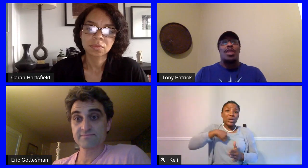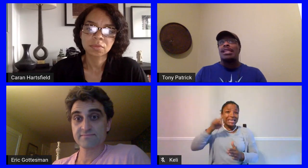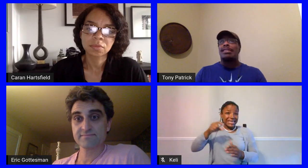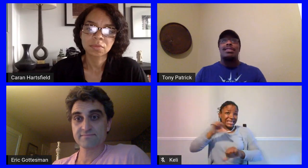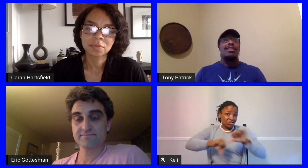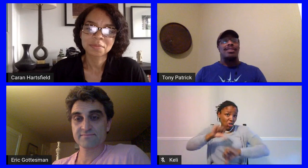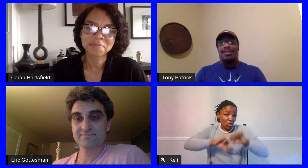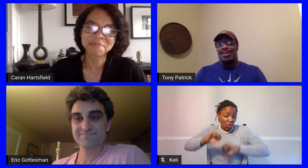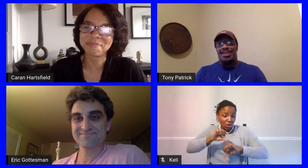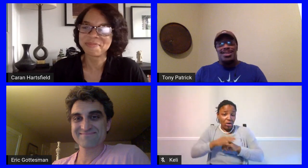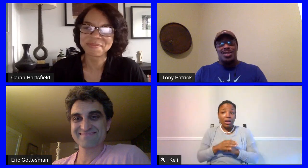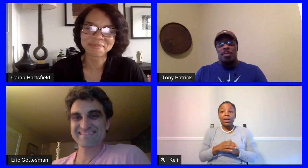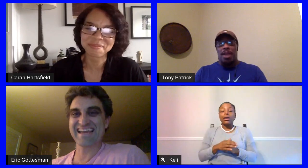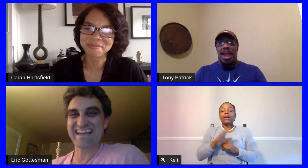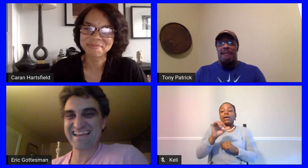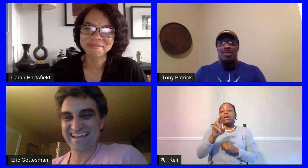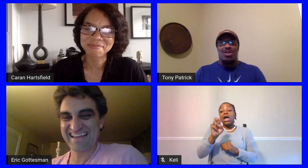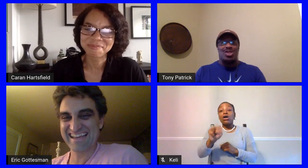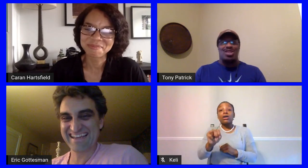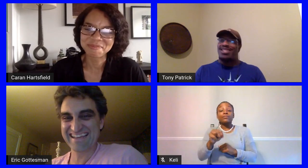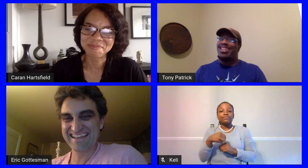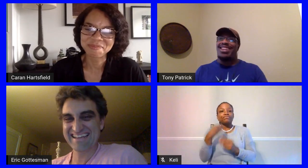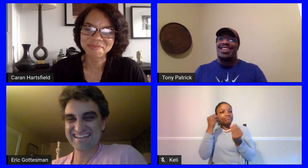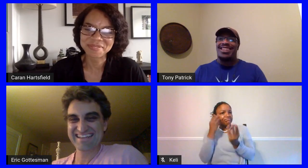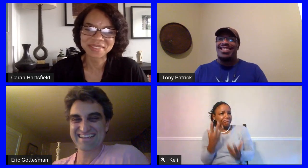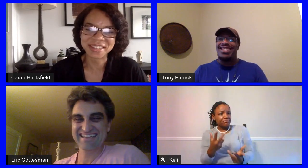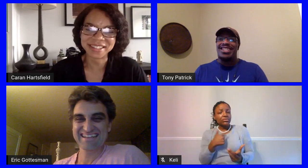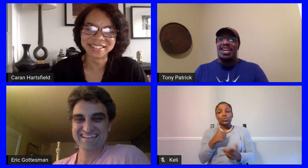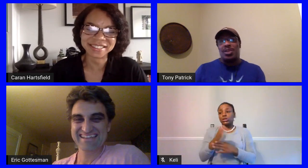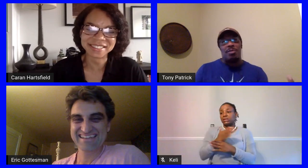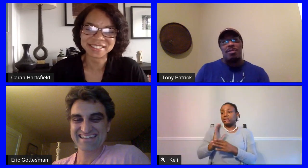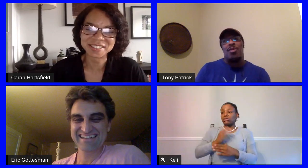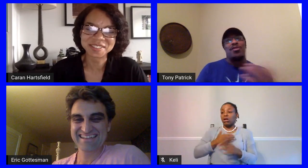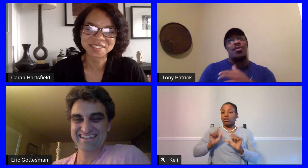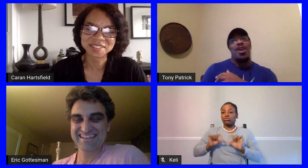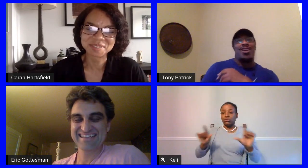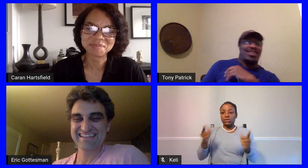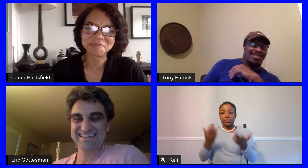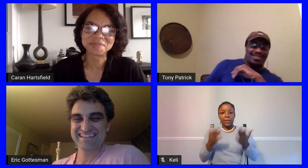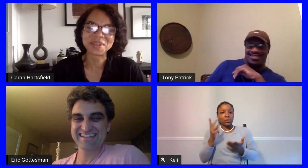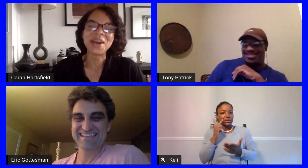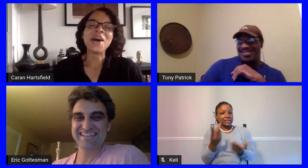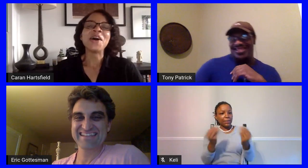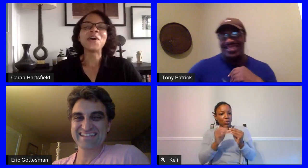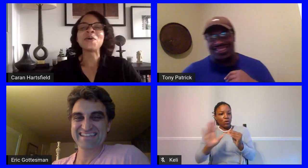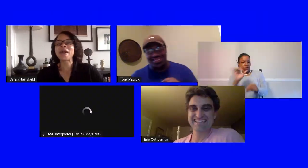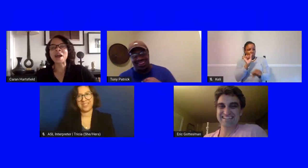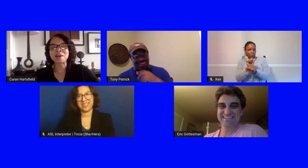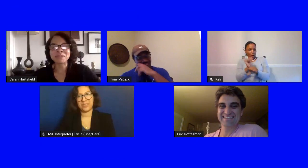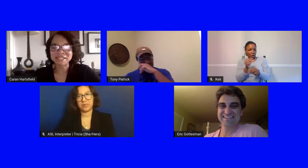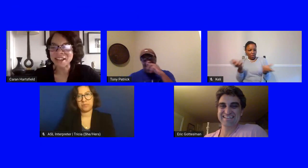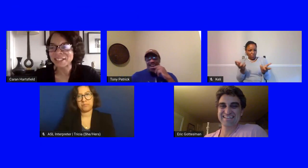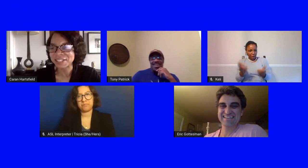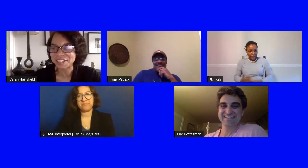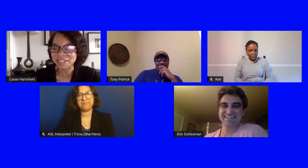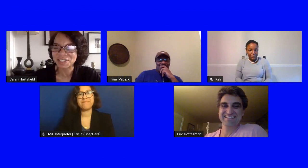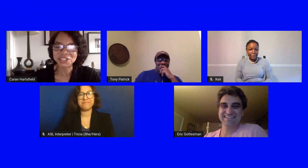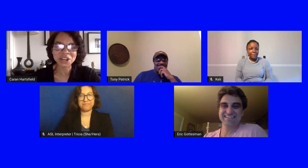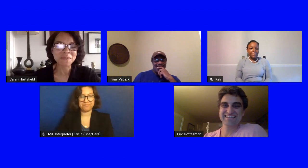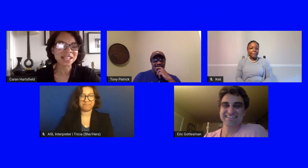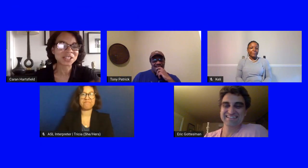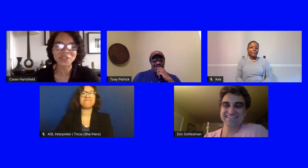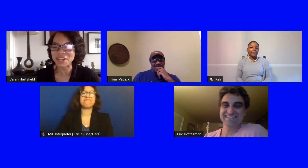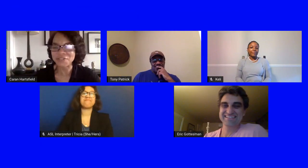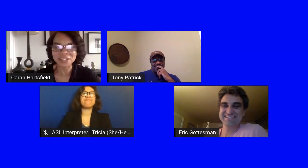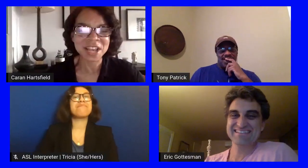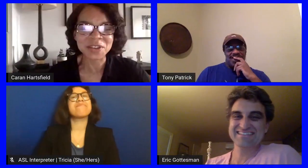our screens. So perhaps we should see a little bit more of your work. Oh, I opted not to